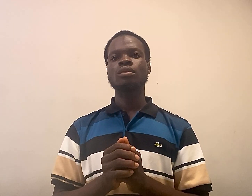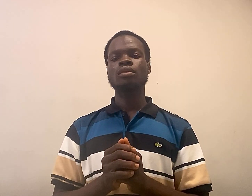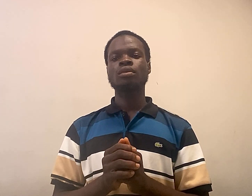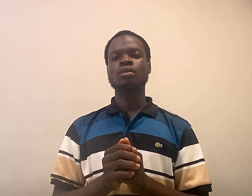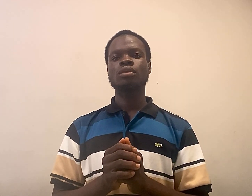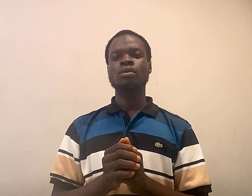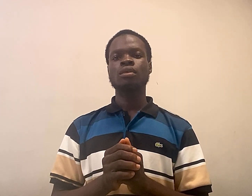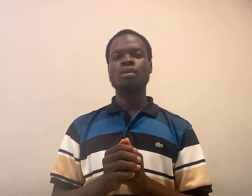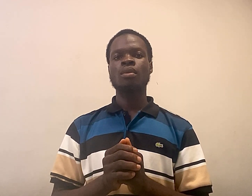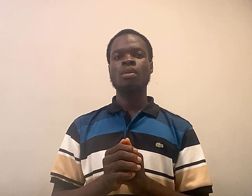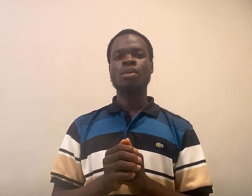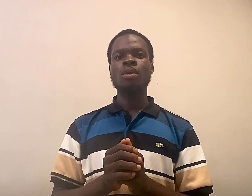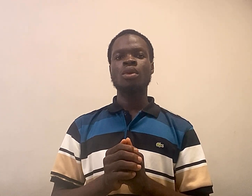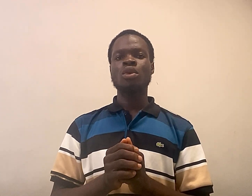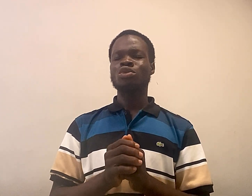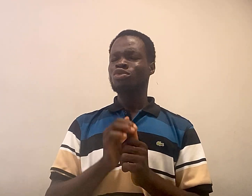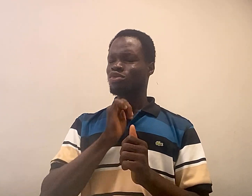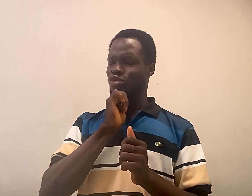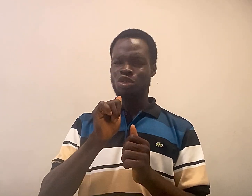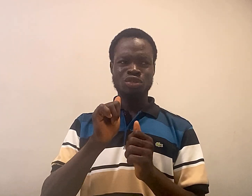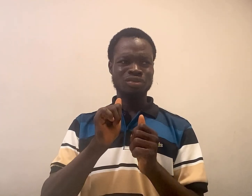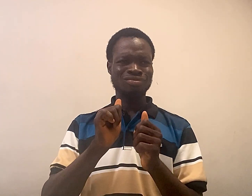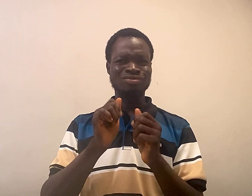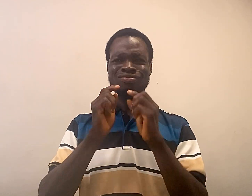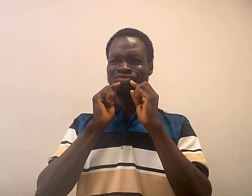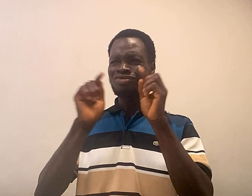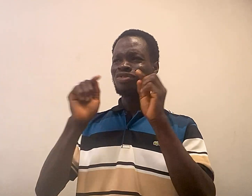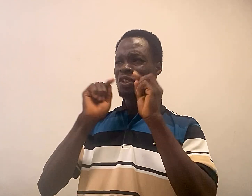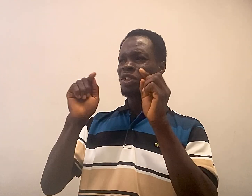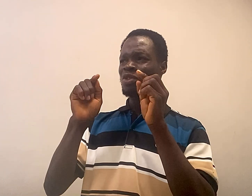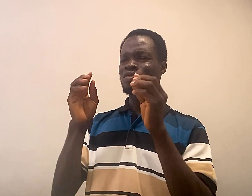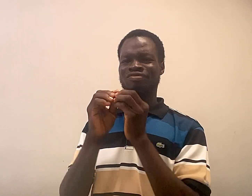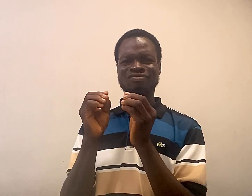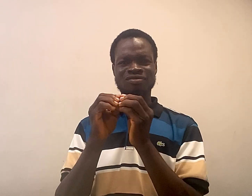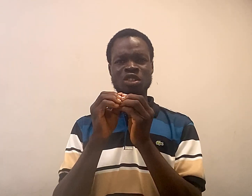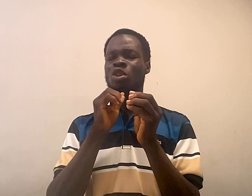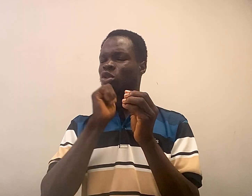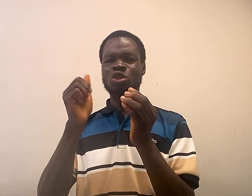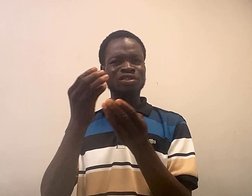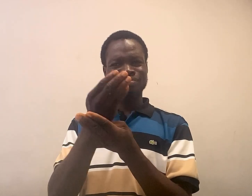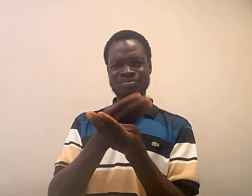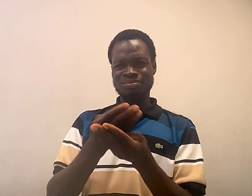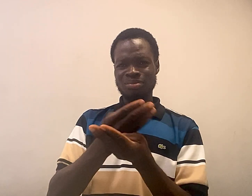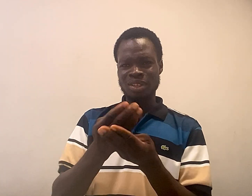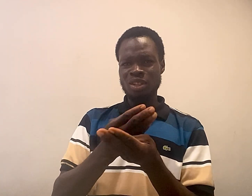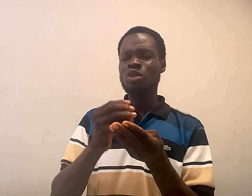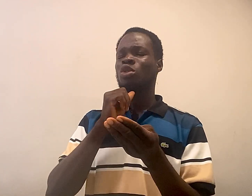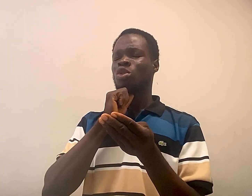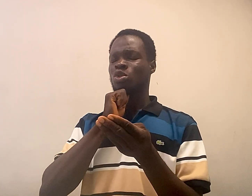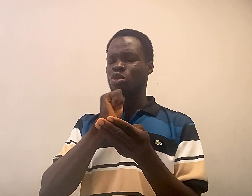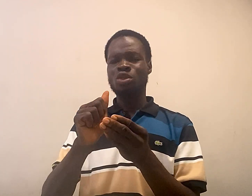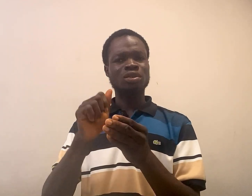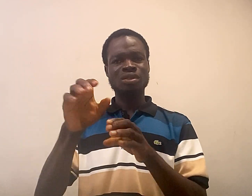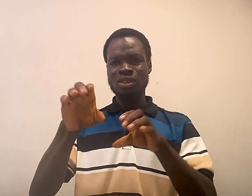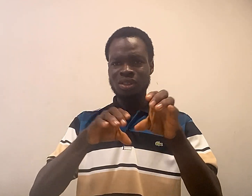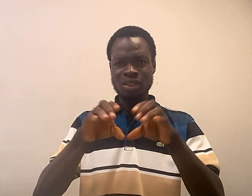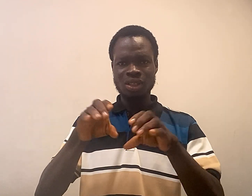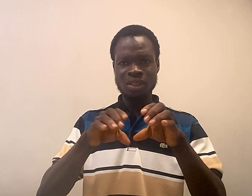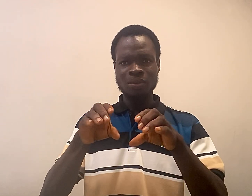I don't raise my voice. I don't beg. I don't react. I plan. I move.